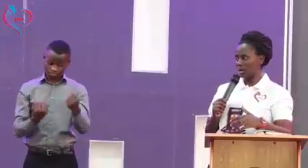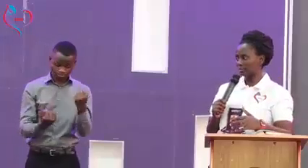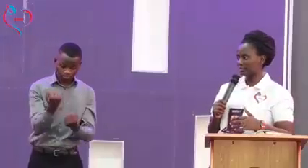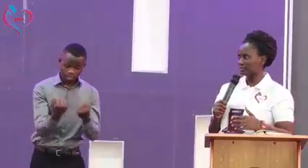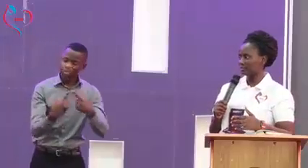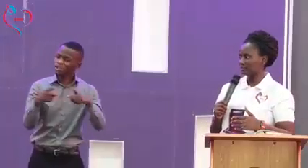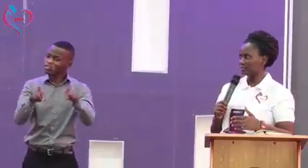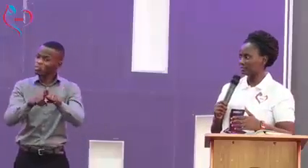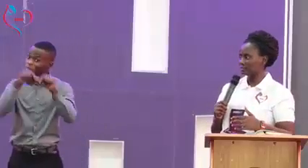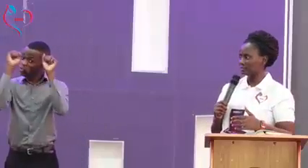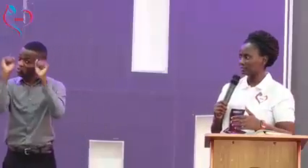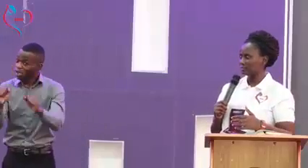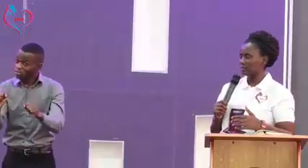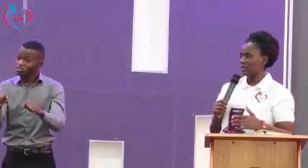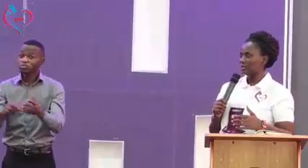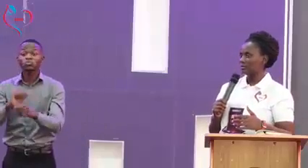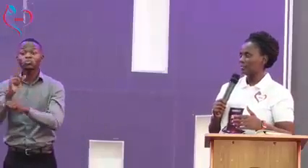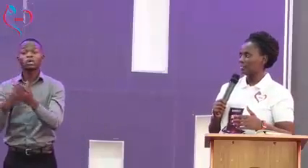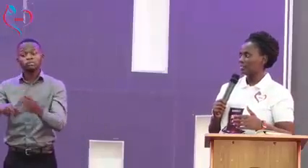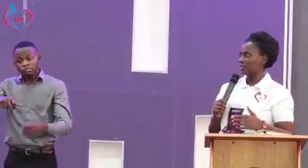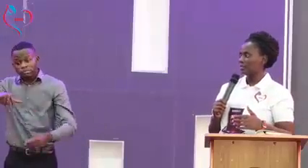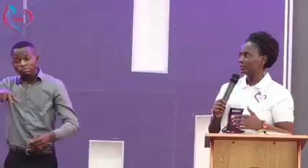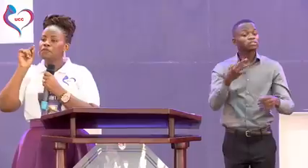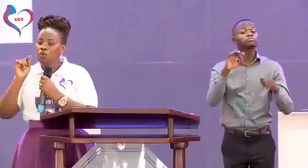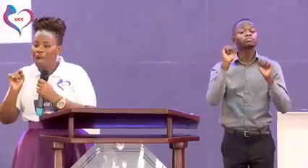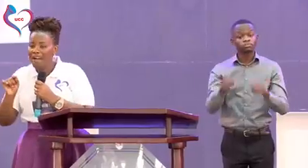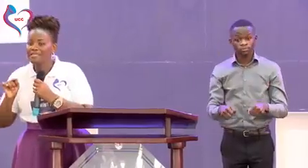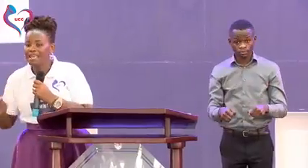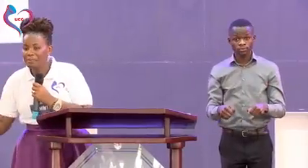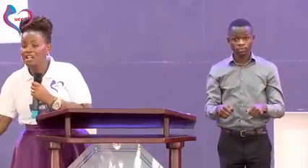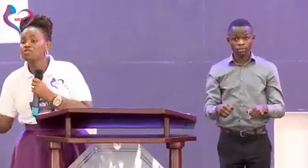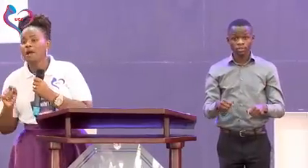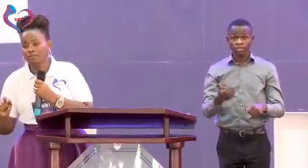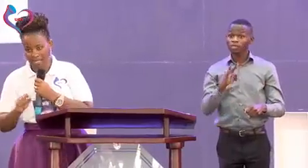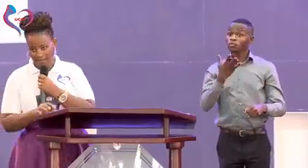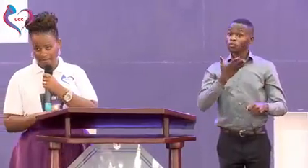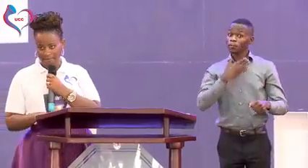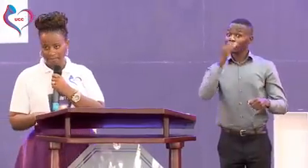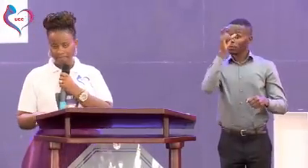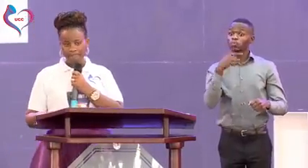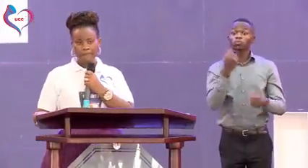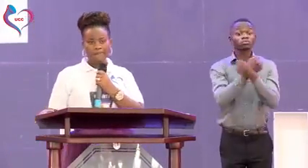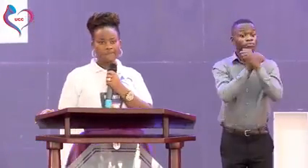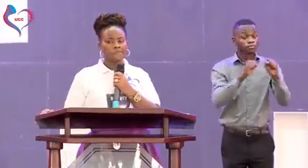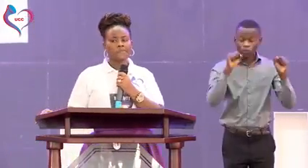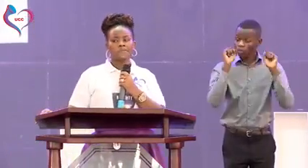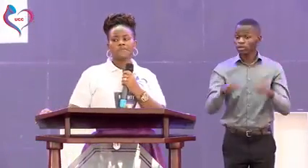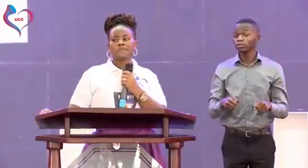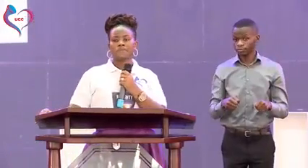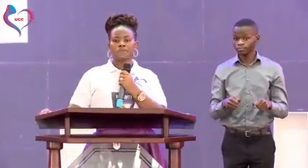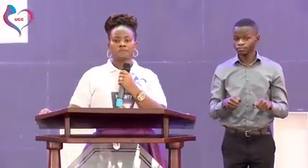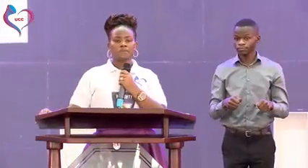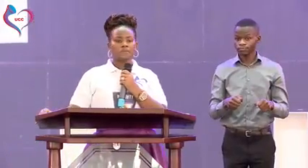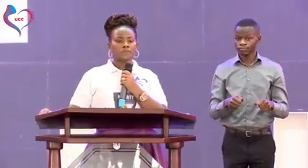mu motoka. But you can also move on foot if need be, if you have someone you are to save. Naye osobola